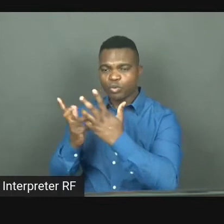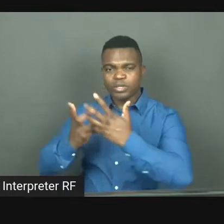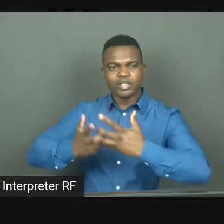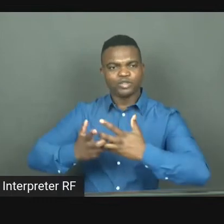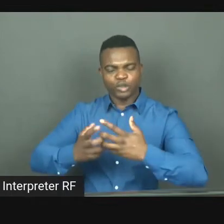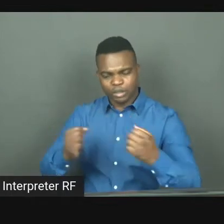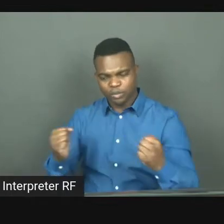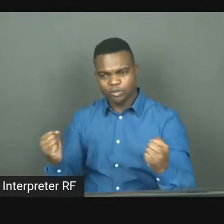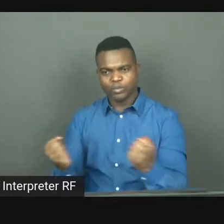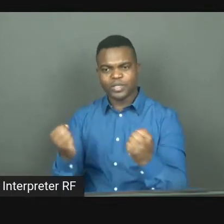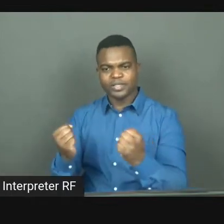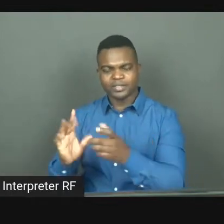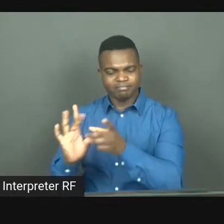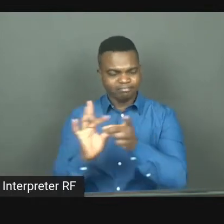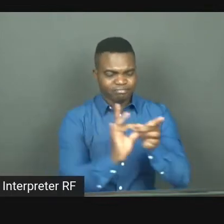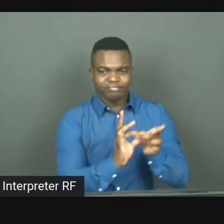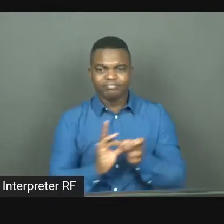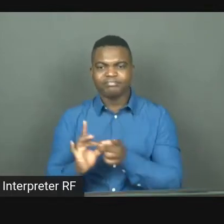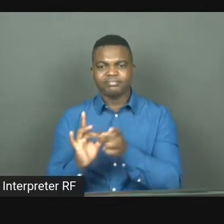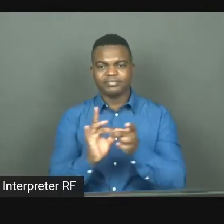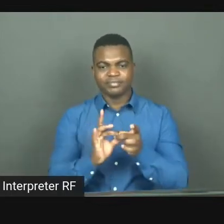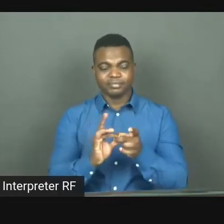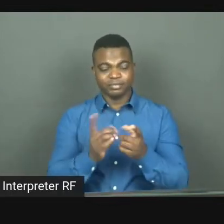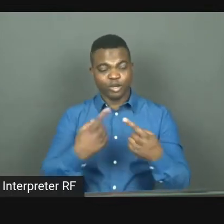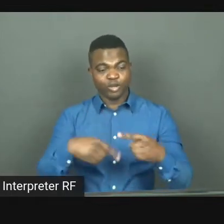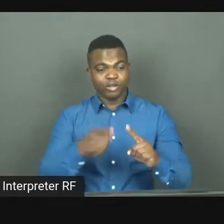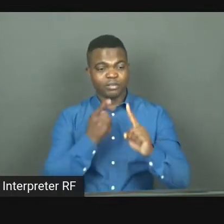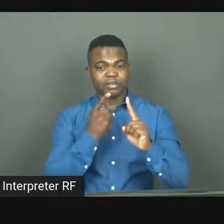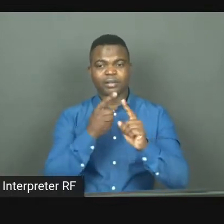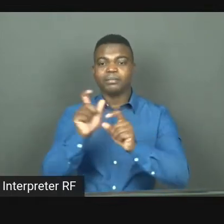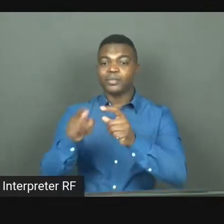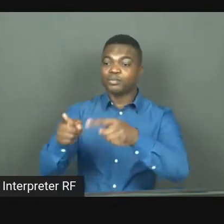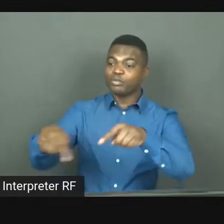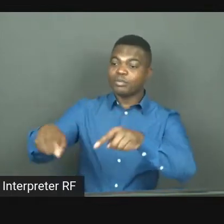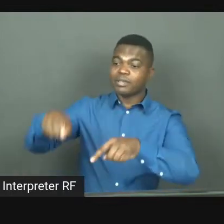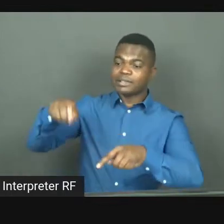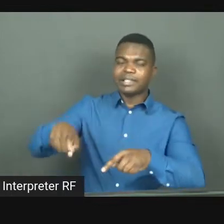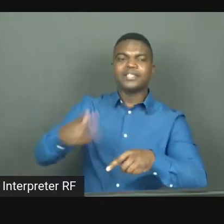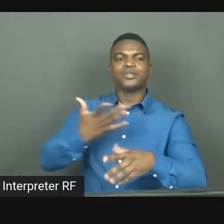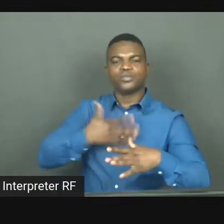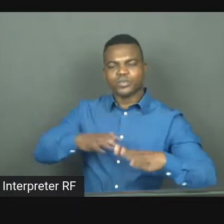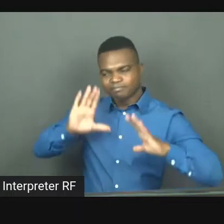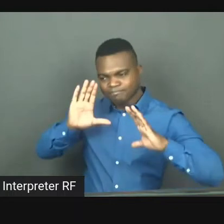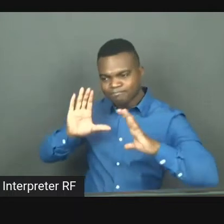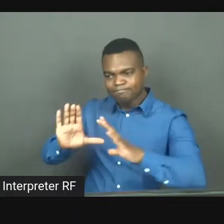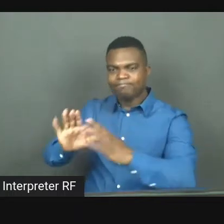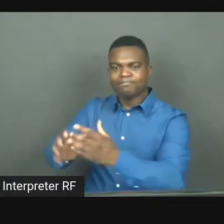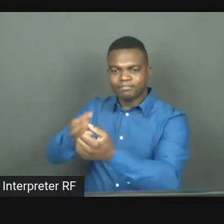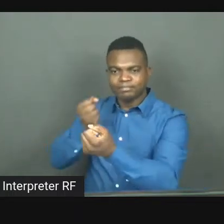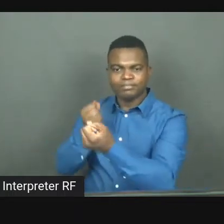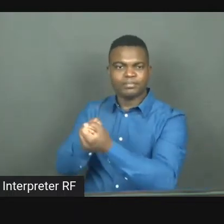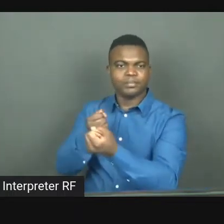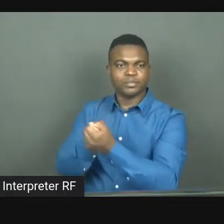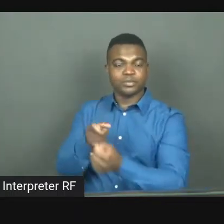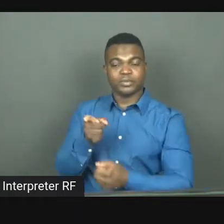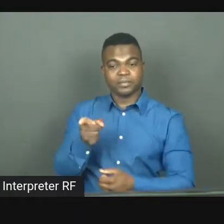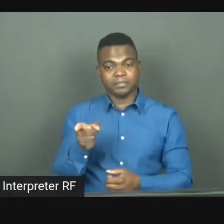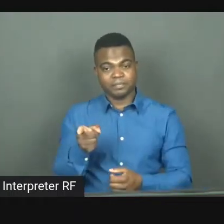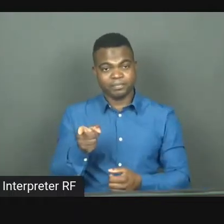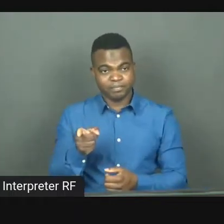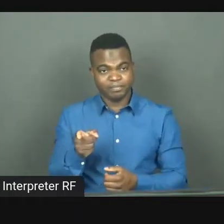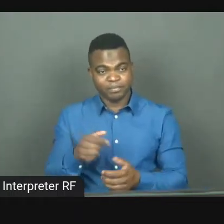that the mother with five who is alone facing the